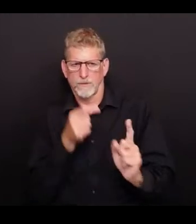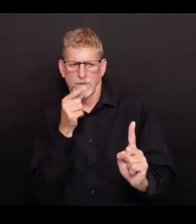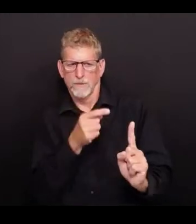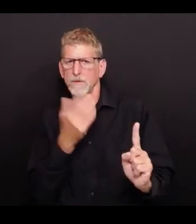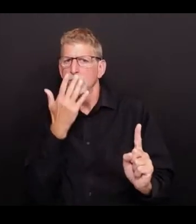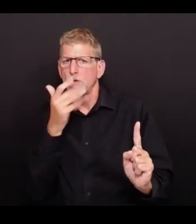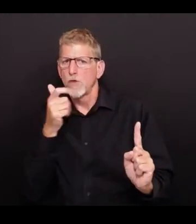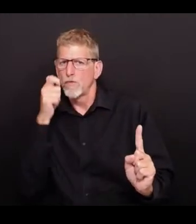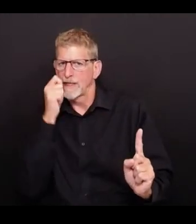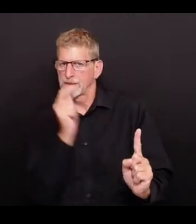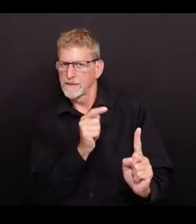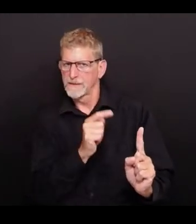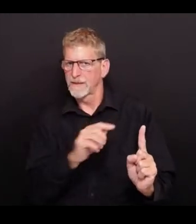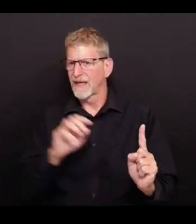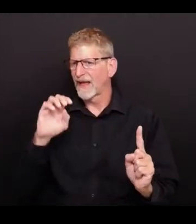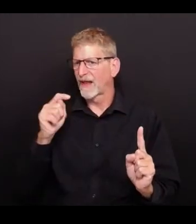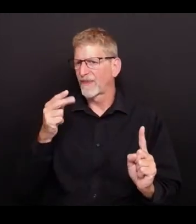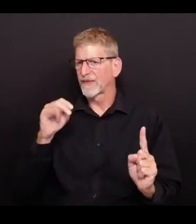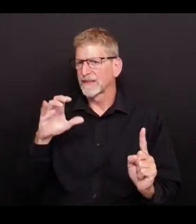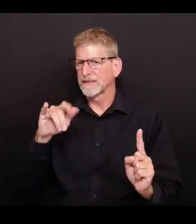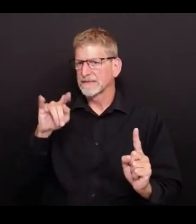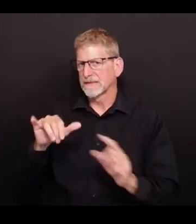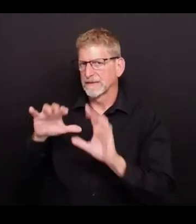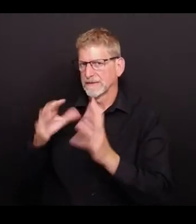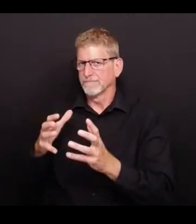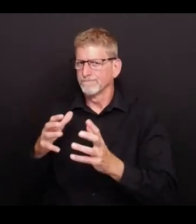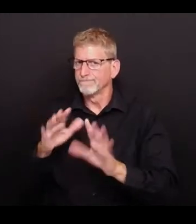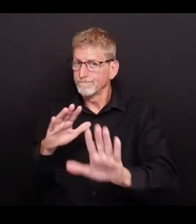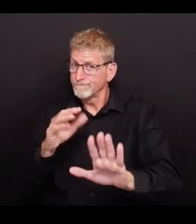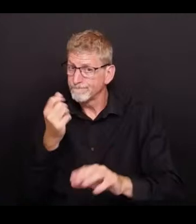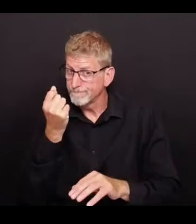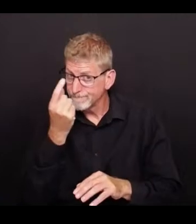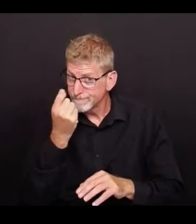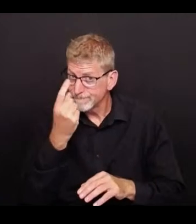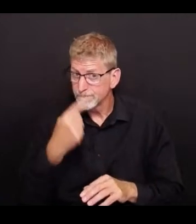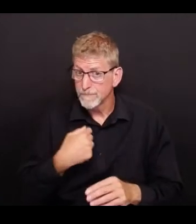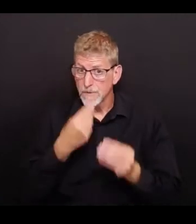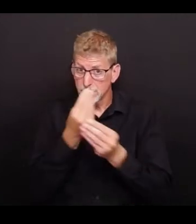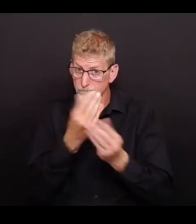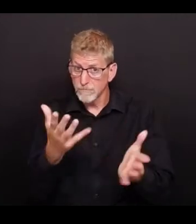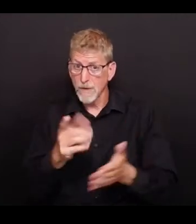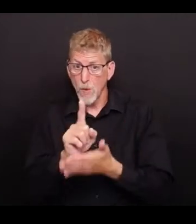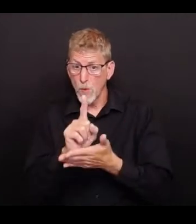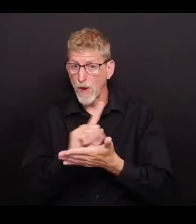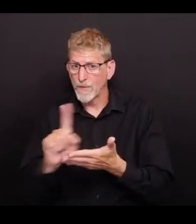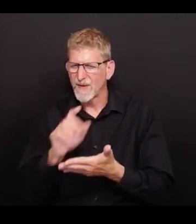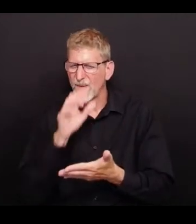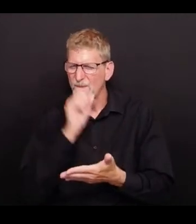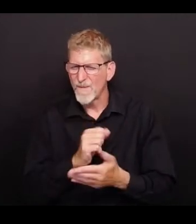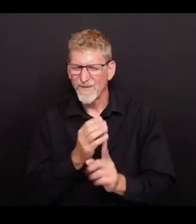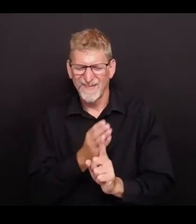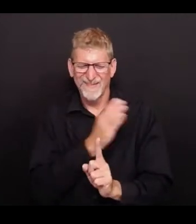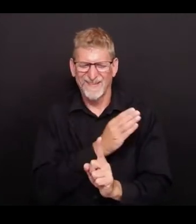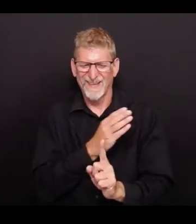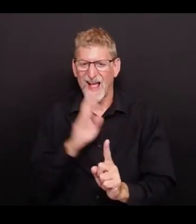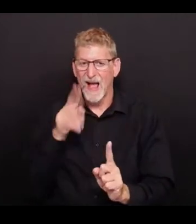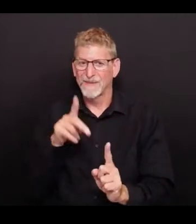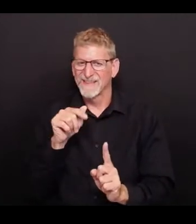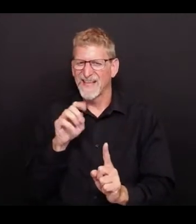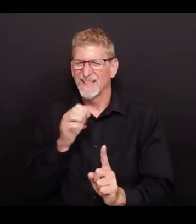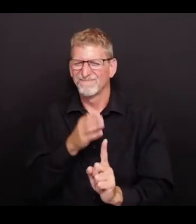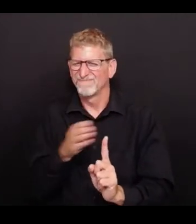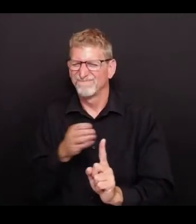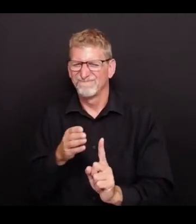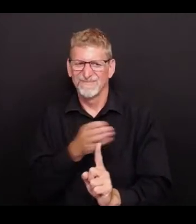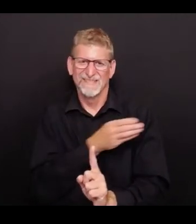race and ethnicity. I'll remind you that the way this data is reported lags by 1 week. As of May 15th,